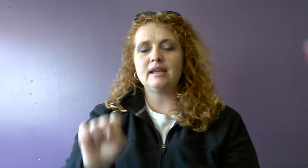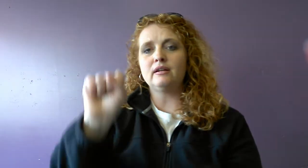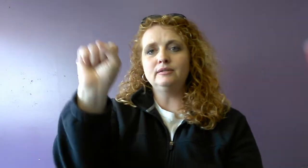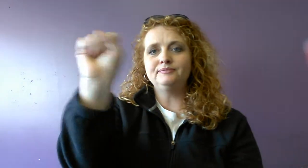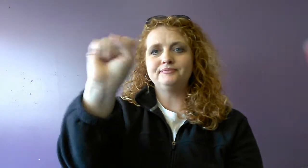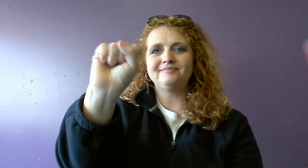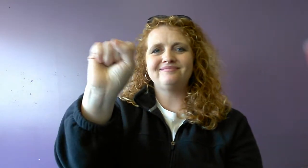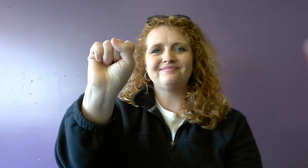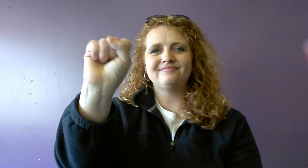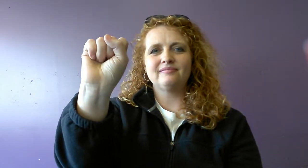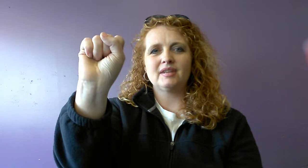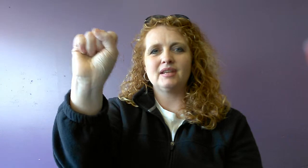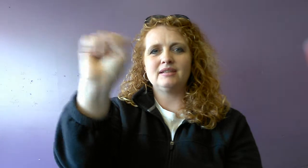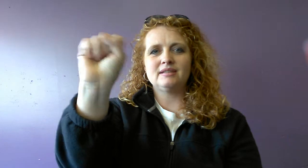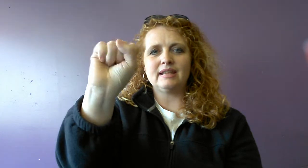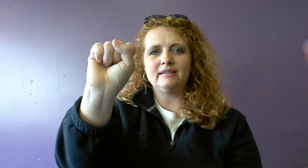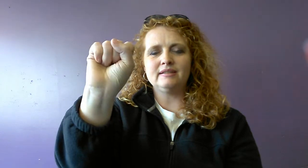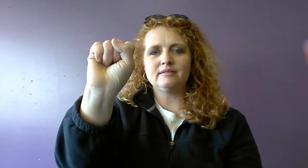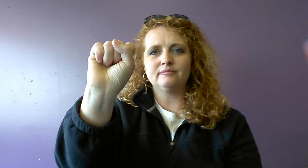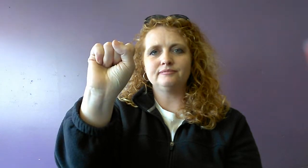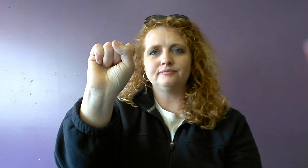Seattle is like this.